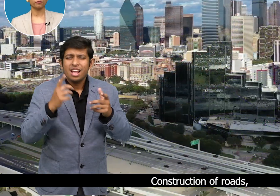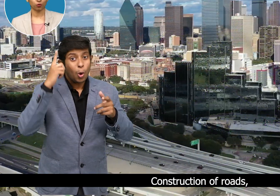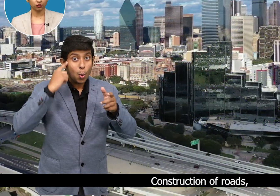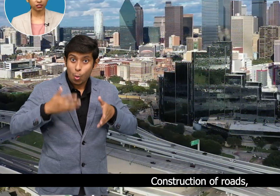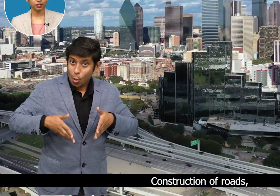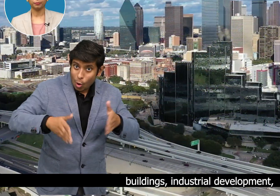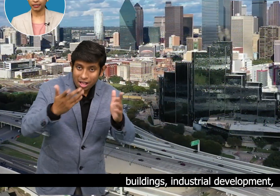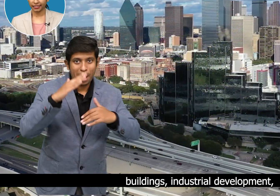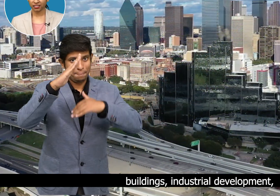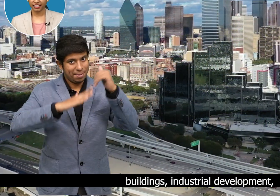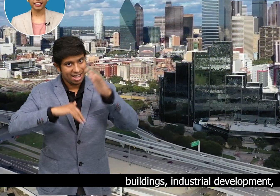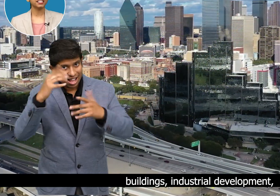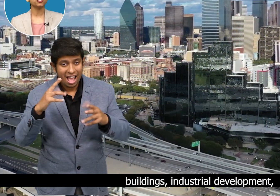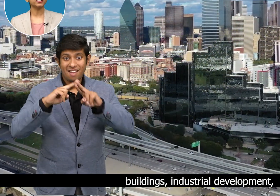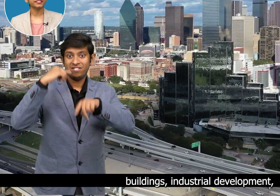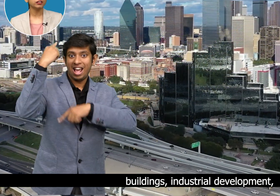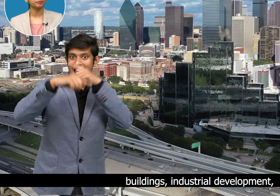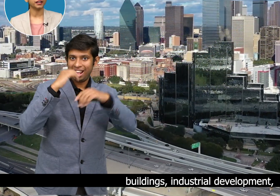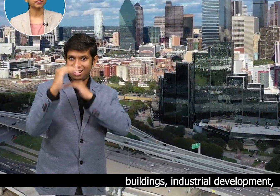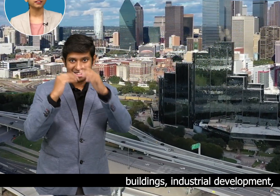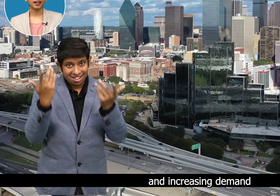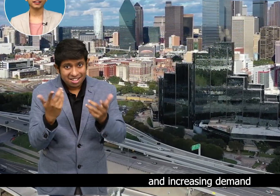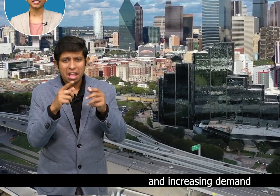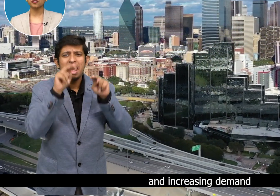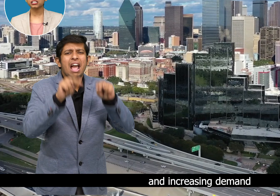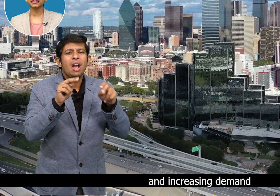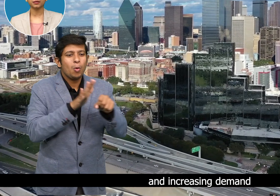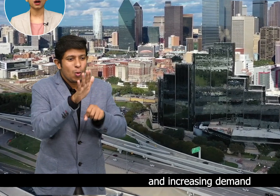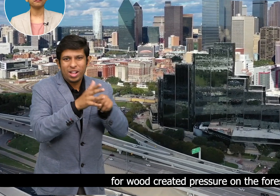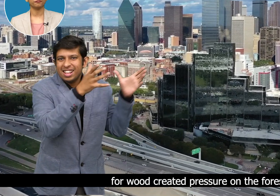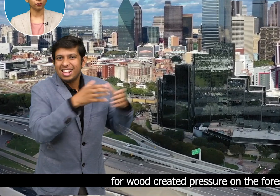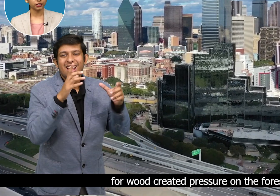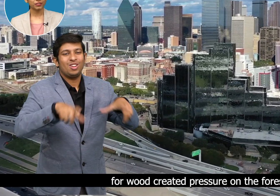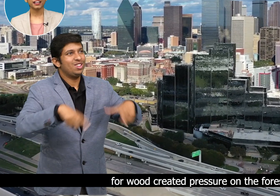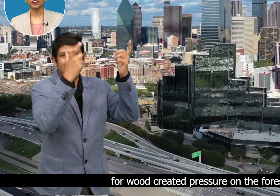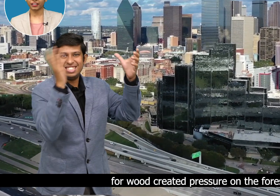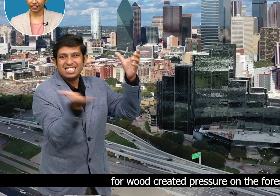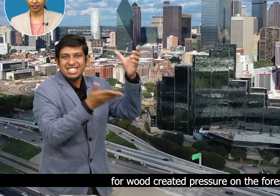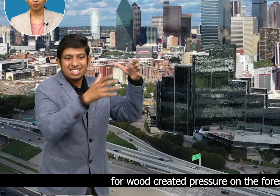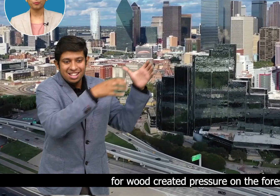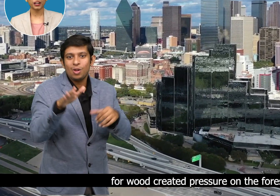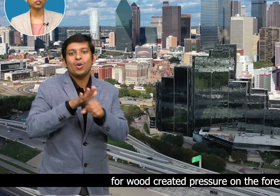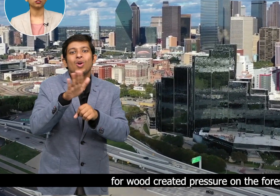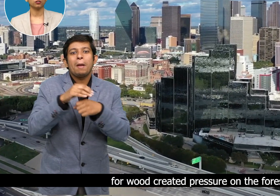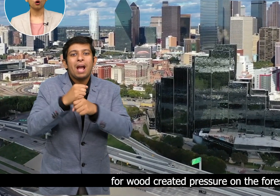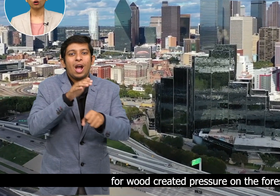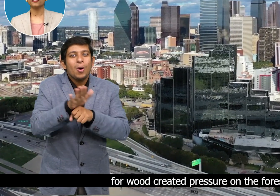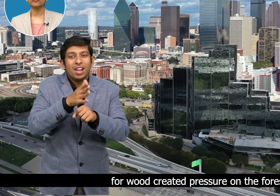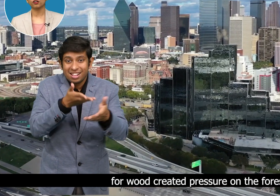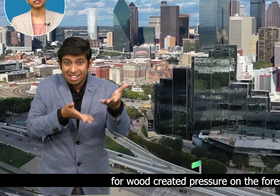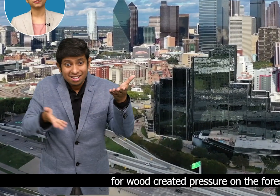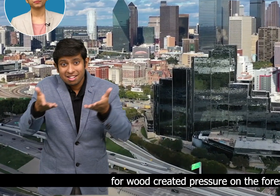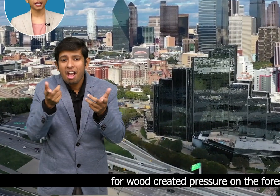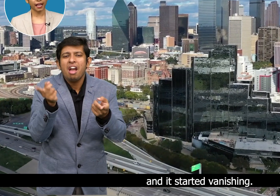Construction of roads, buildings, industrial development and increasing demand for wood created pressure on